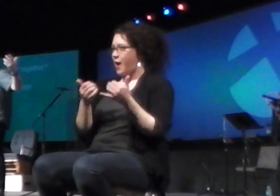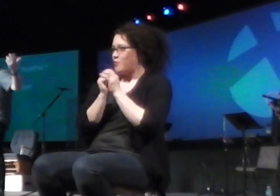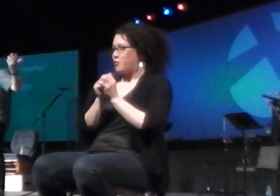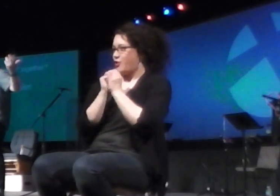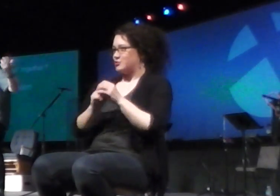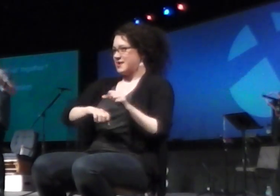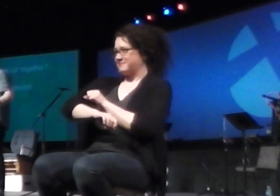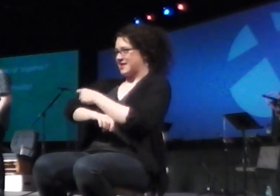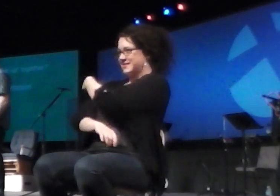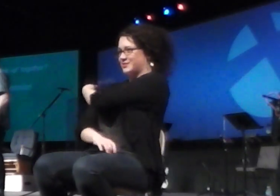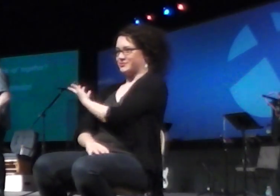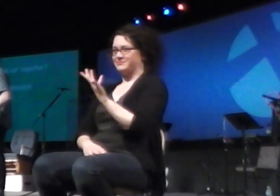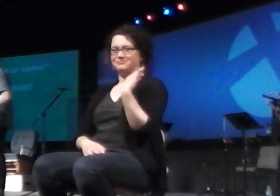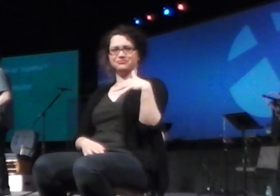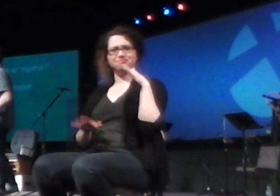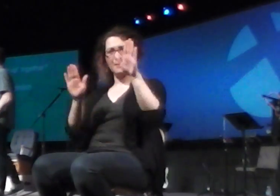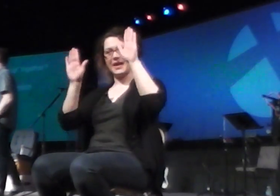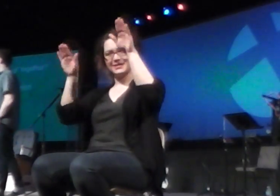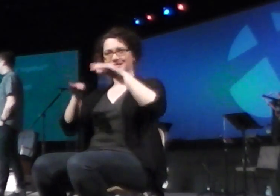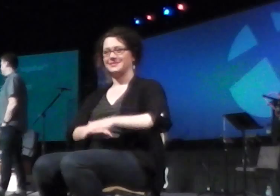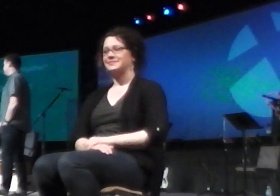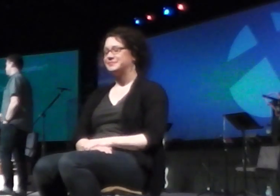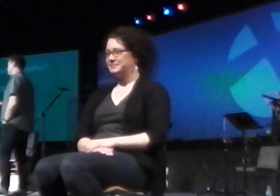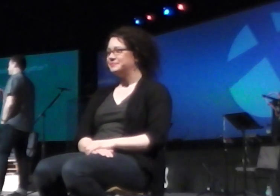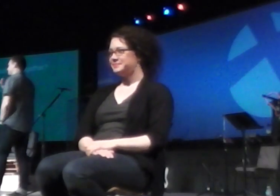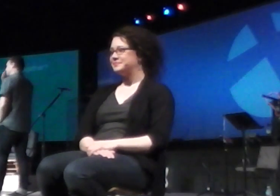worshiping. Isn't that amazing?